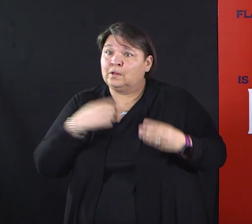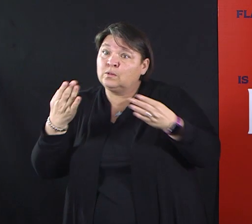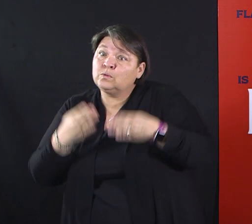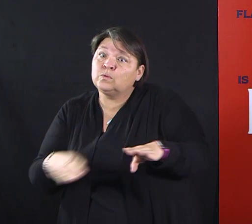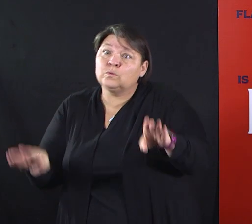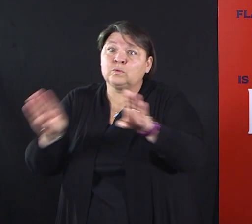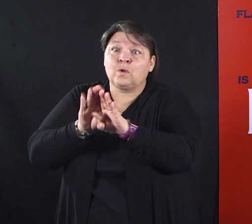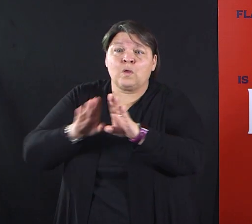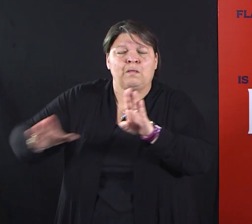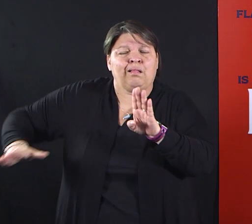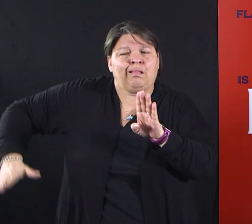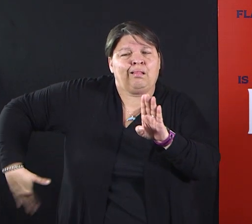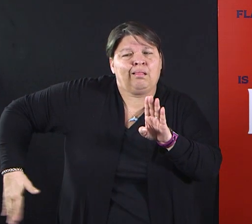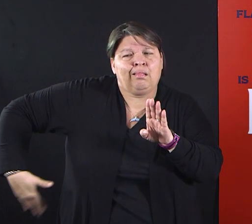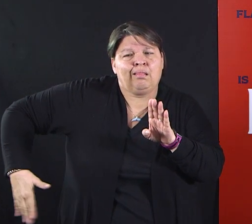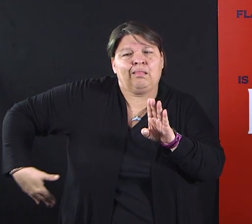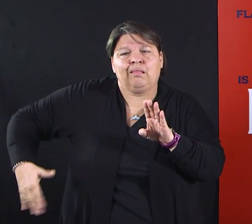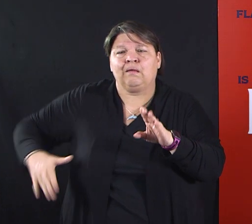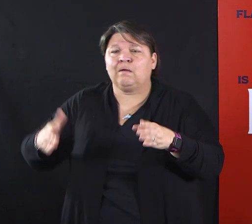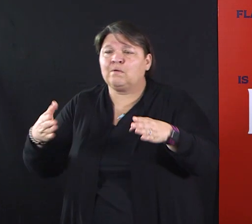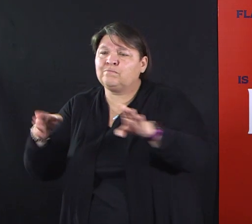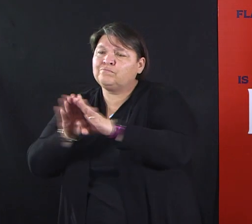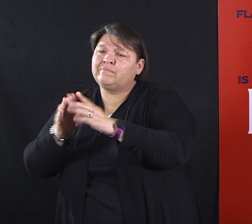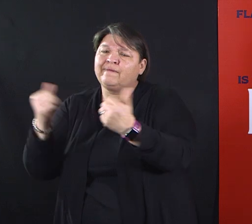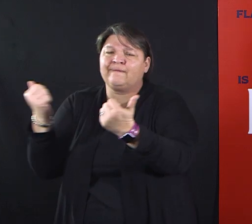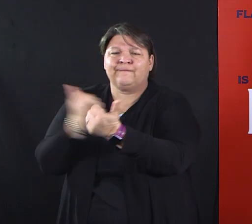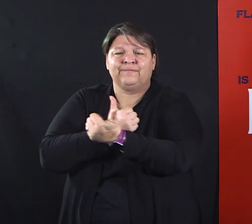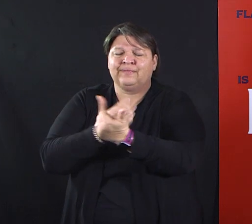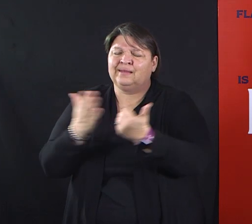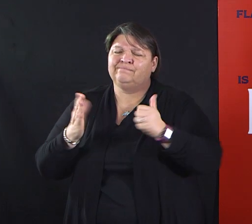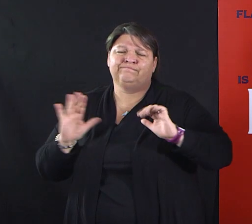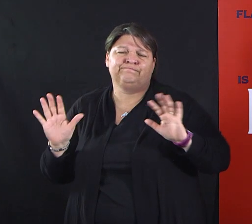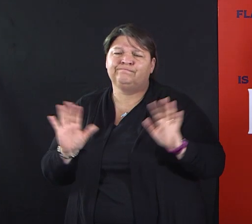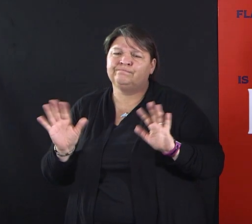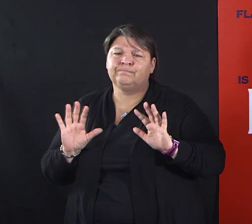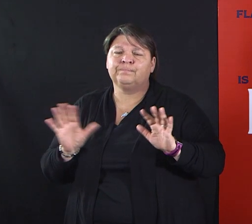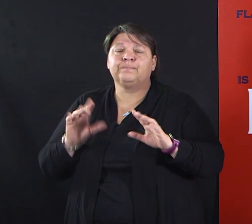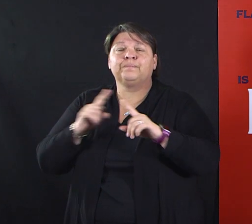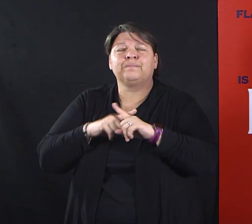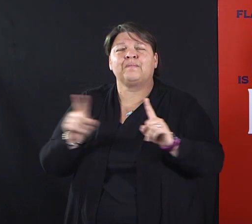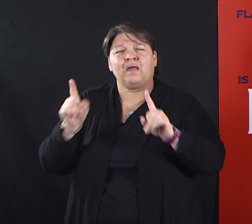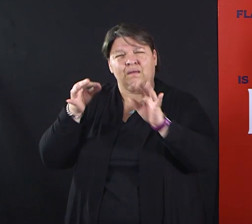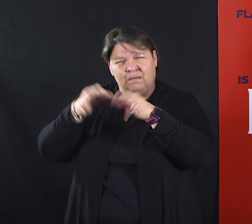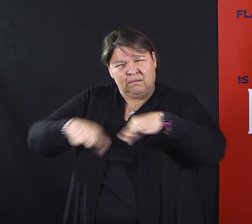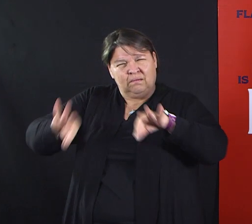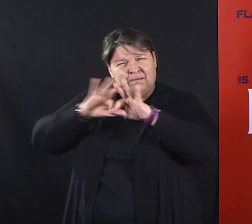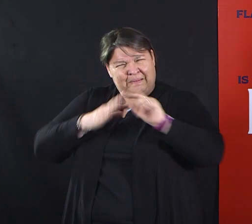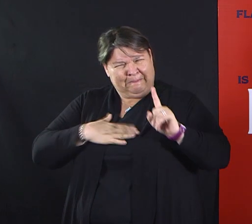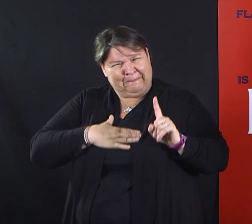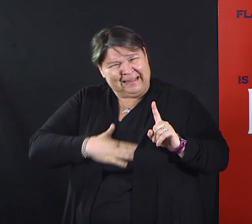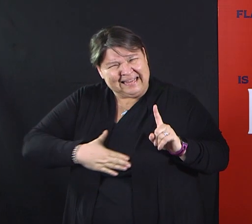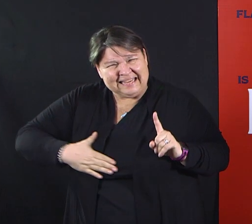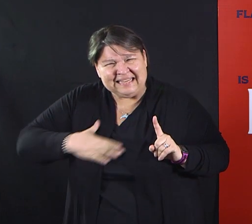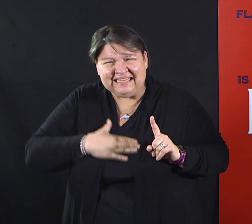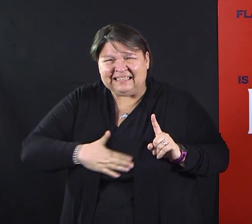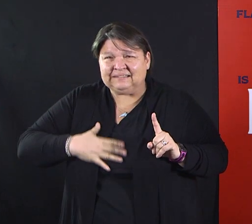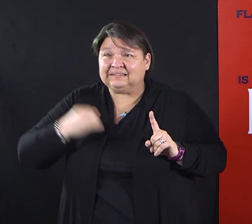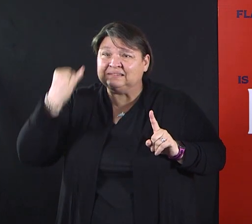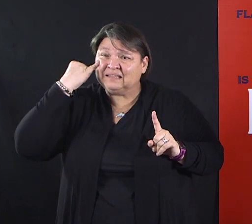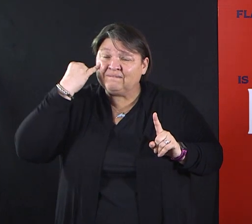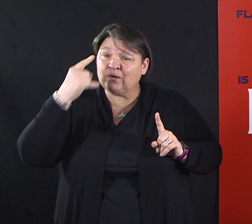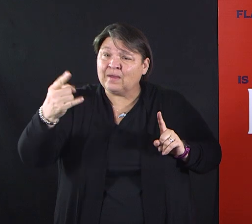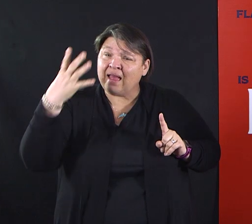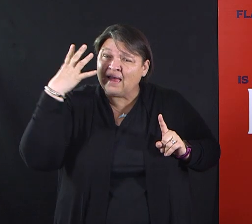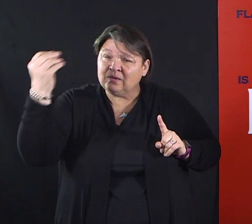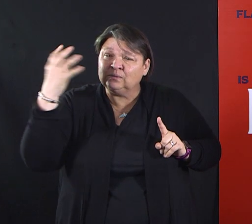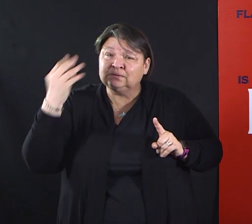get out of their homes, but there still has to be the opportunity for you to maintain distance, because that is the only way we're going to continue